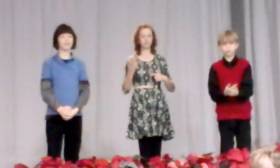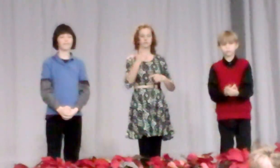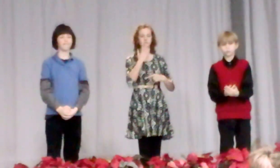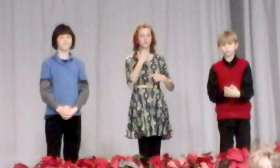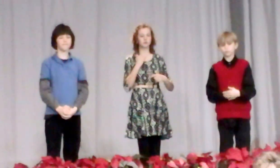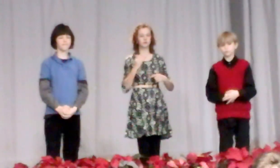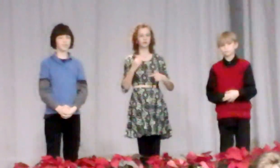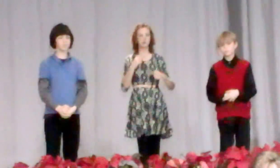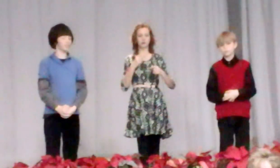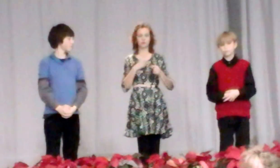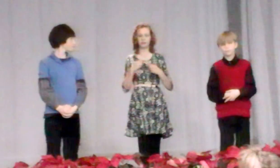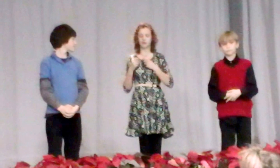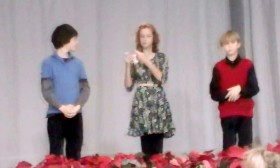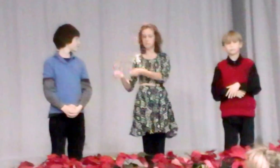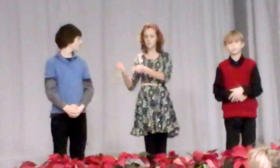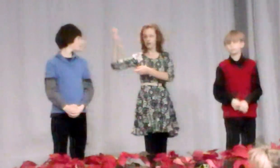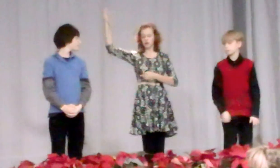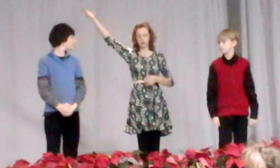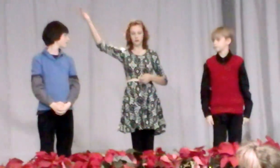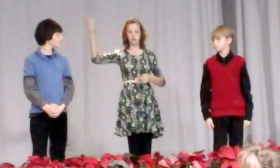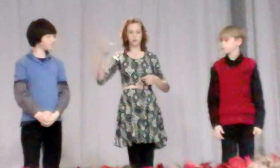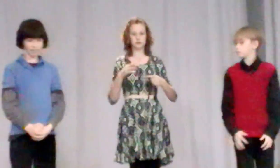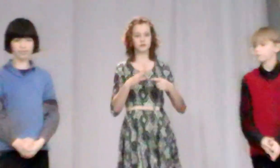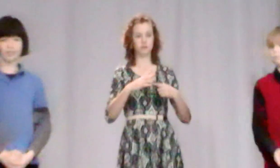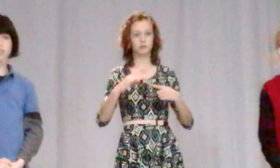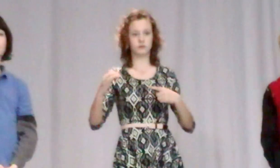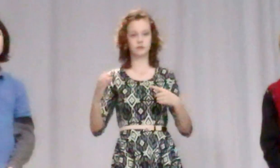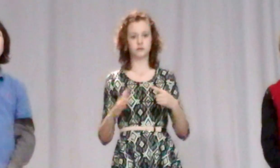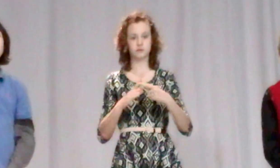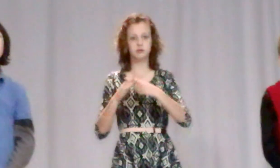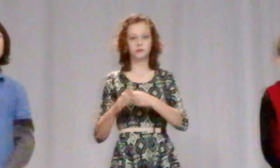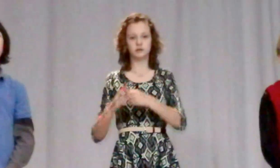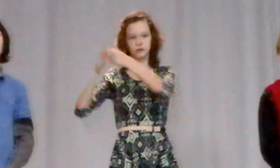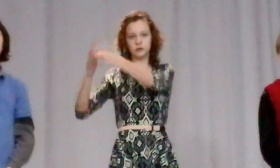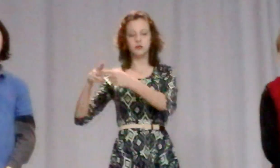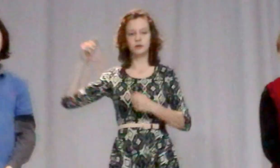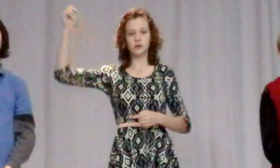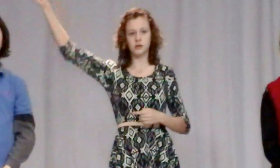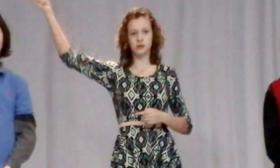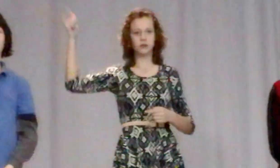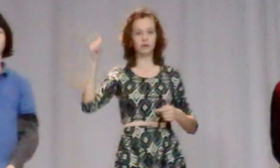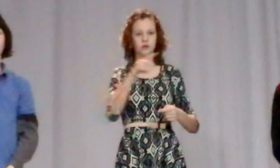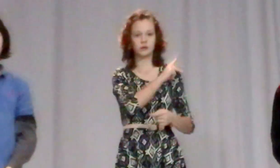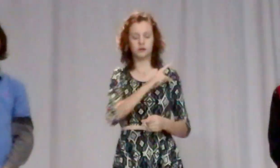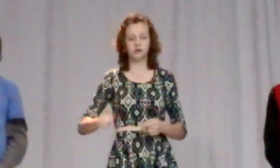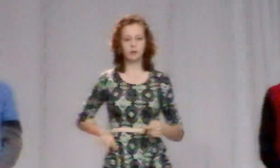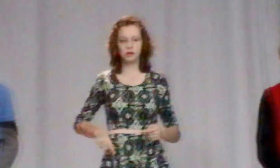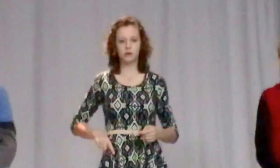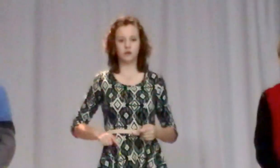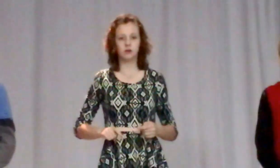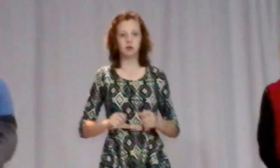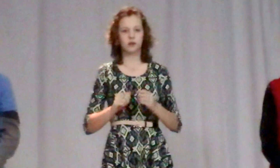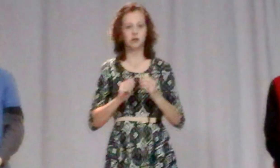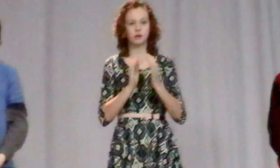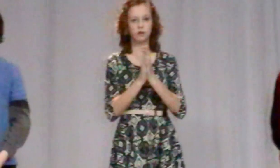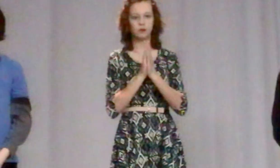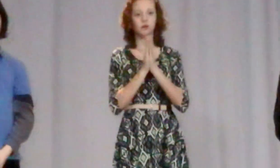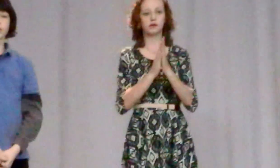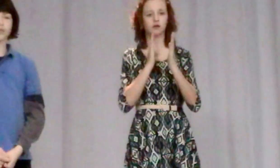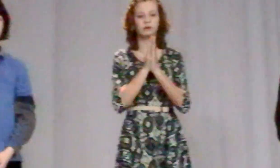Frankincense to offer have I, incense of the deity dine, prayer and